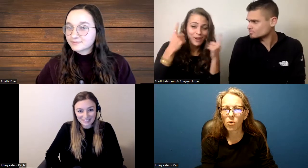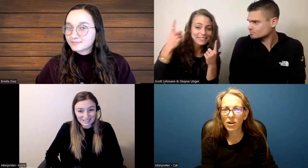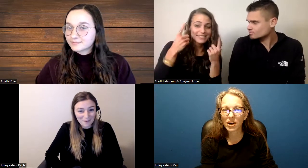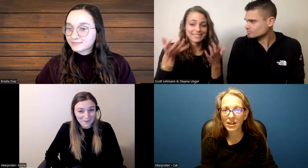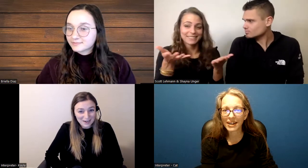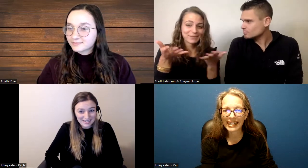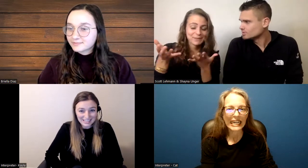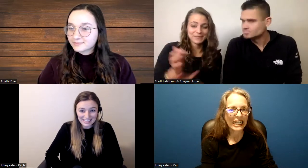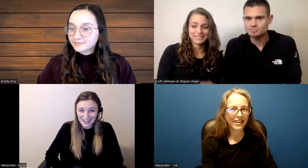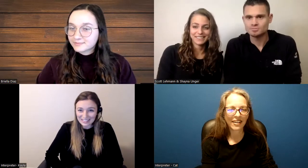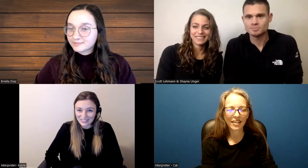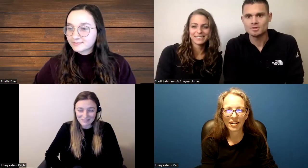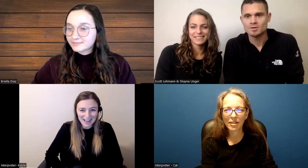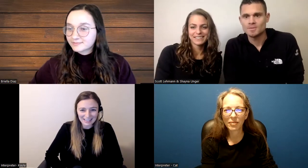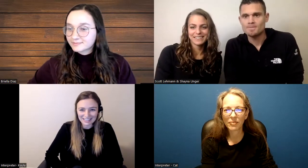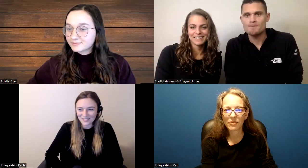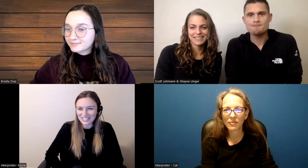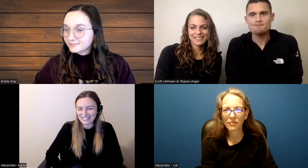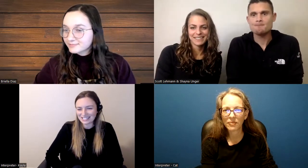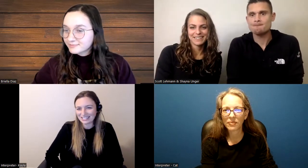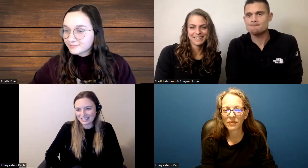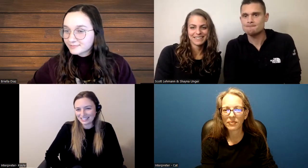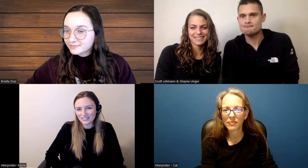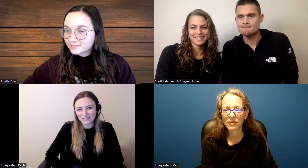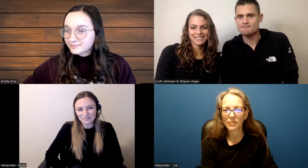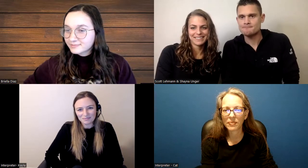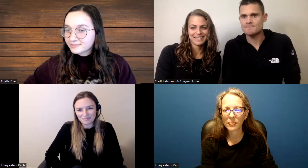No barriers to what you can do. Yep. More? Any more thoughts, feedback, comments?